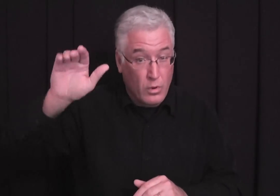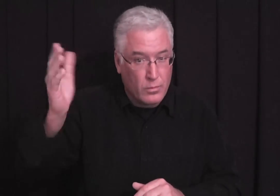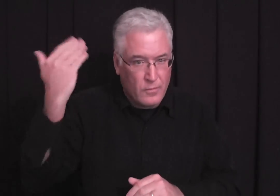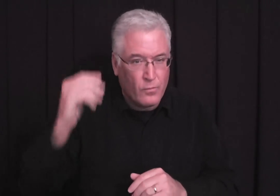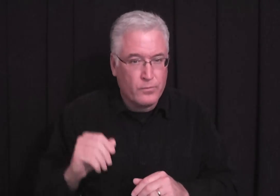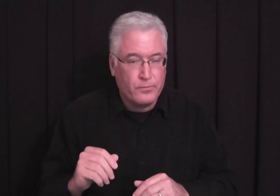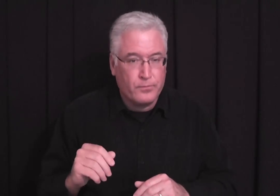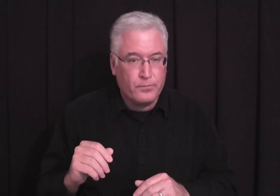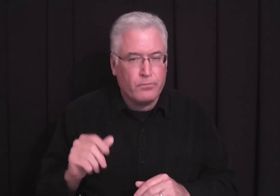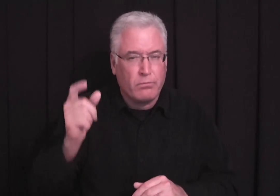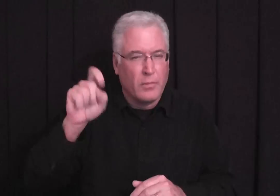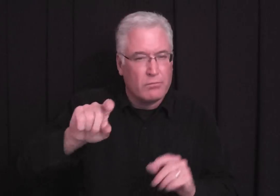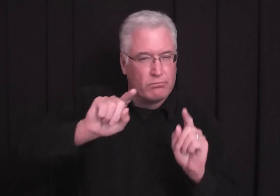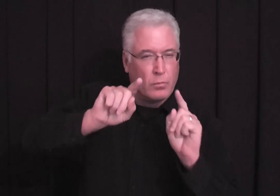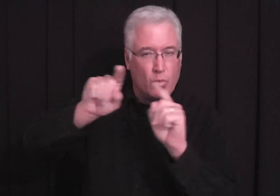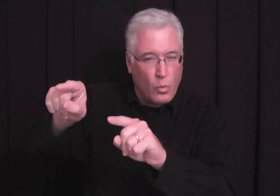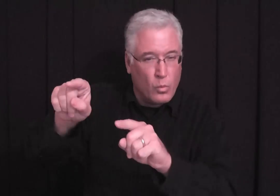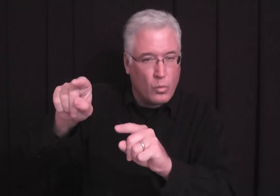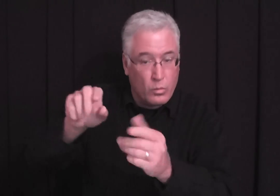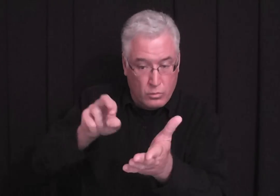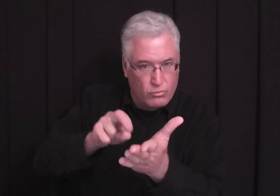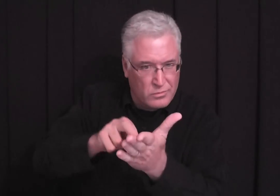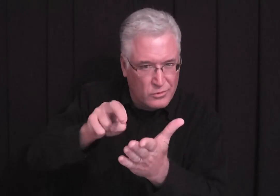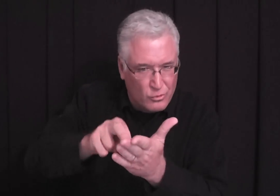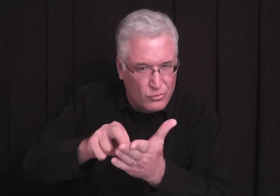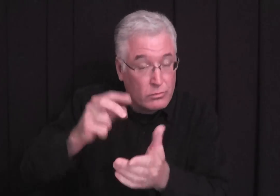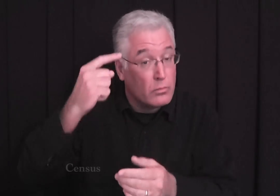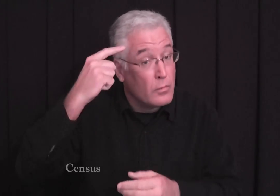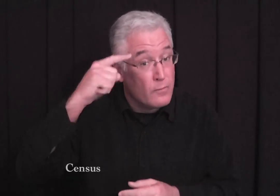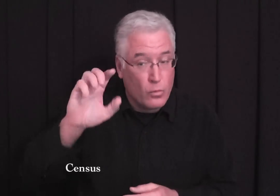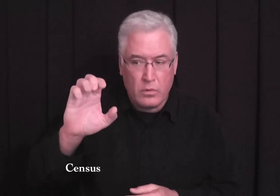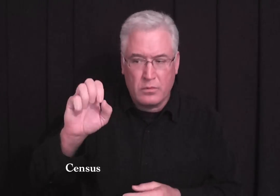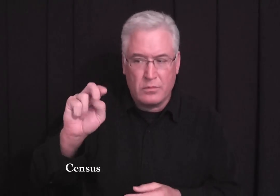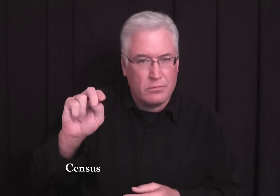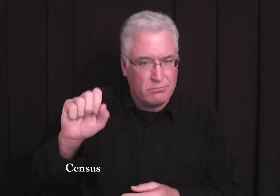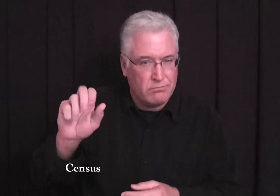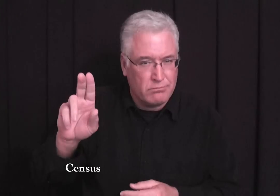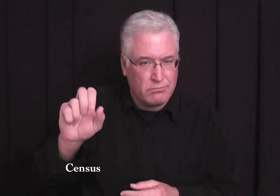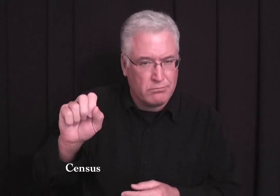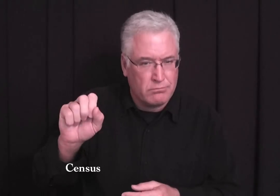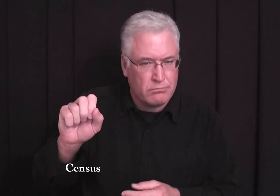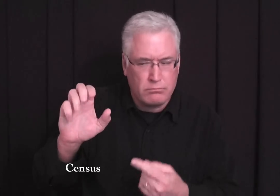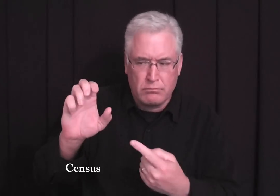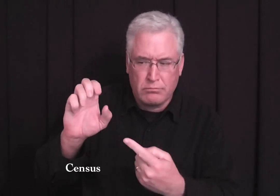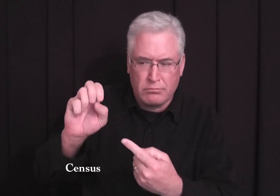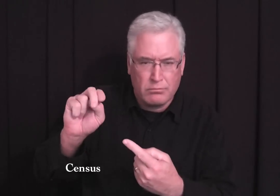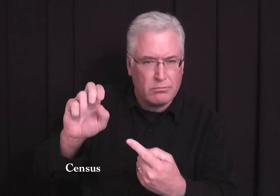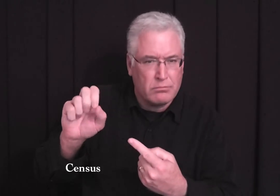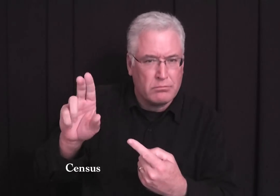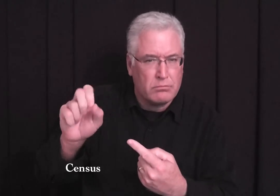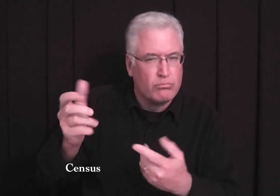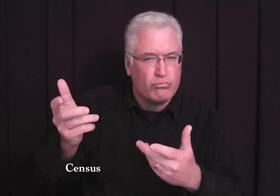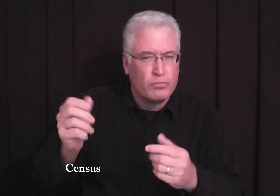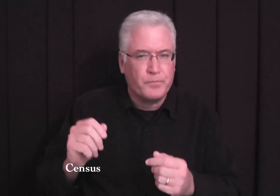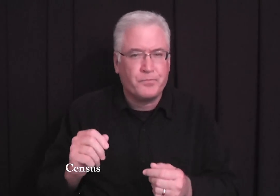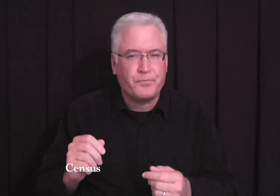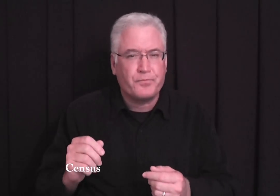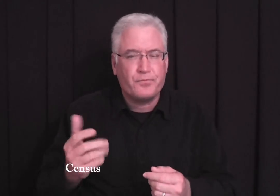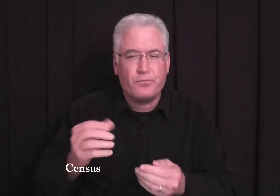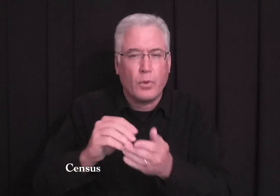you know, the place where they grew up at, and they would go there and they would register. And this was, this is a census like we have